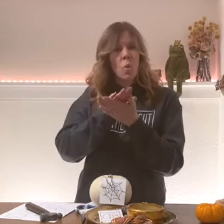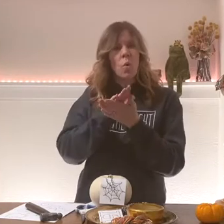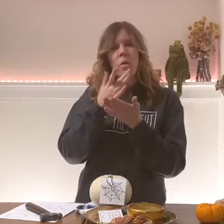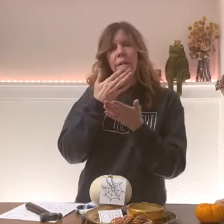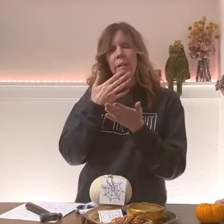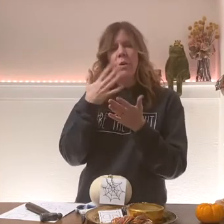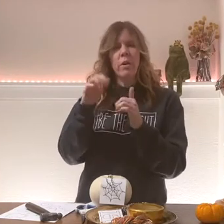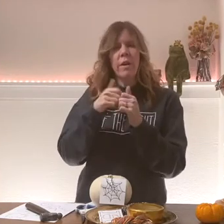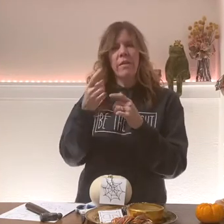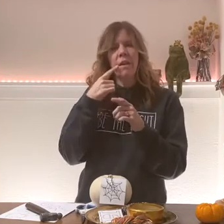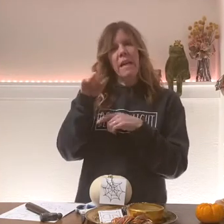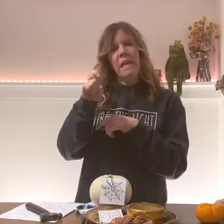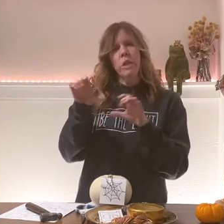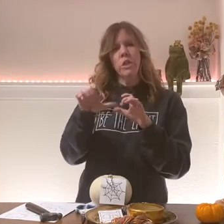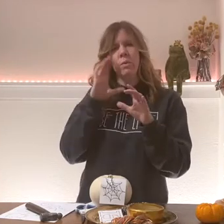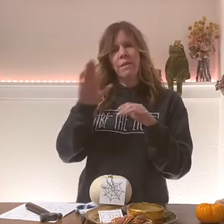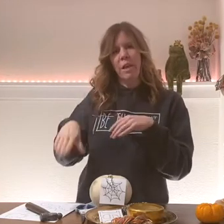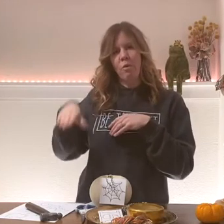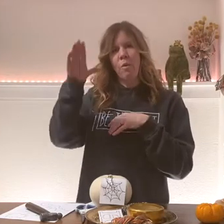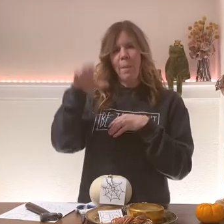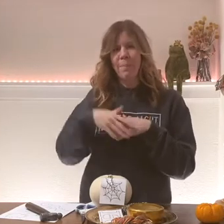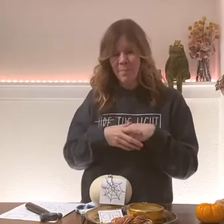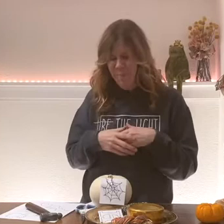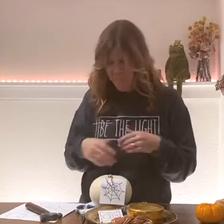or coloring or anything they need to do as they grow up.